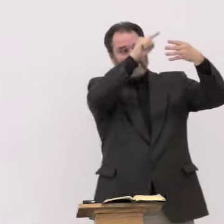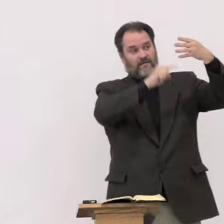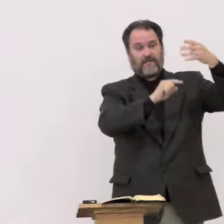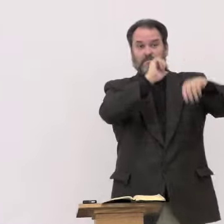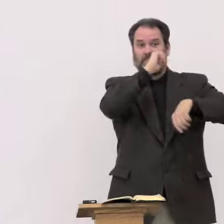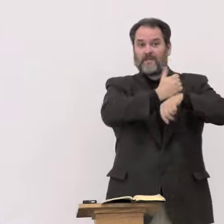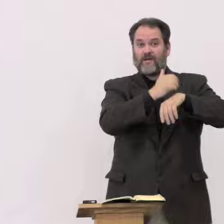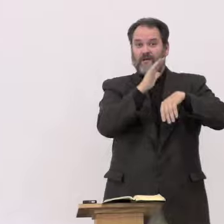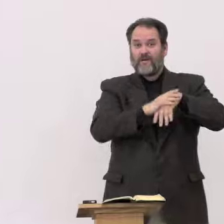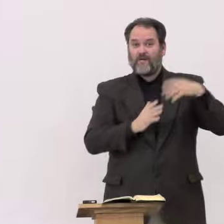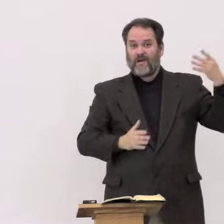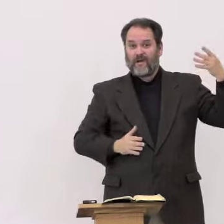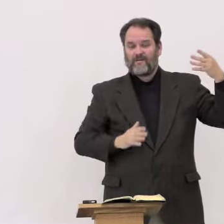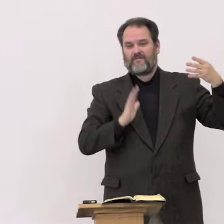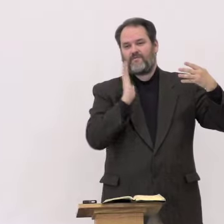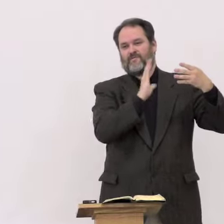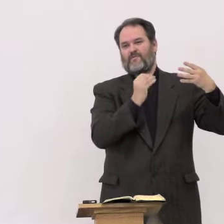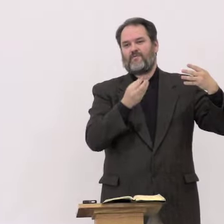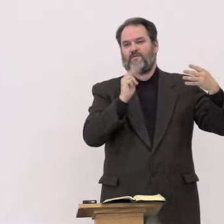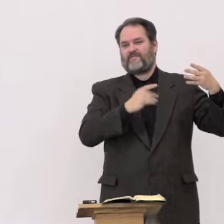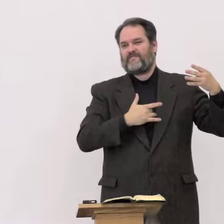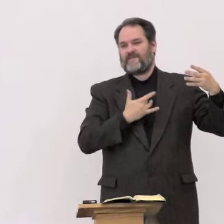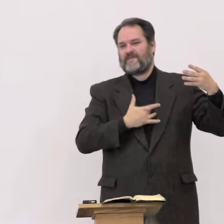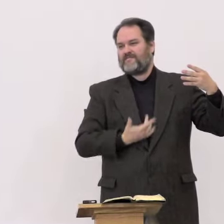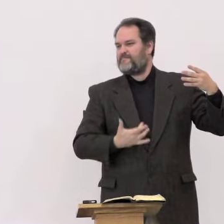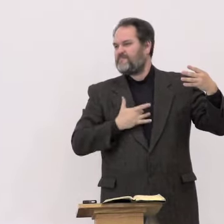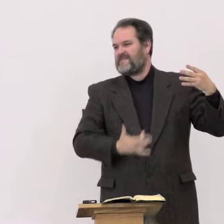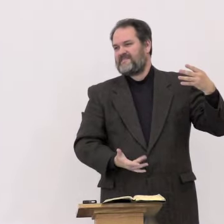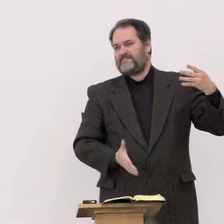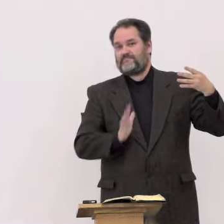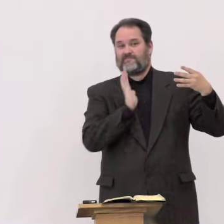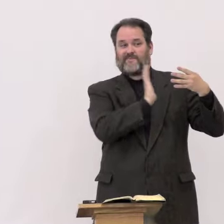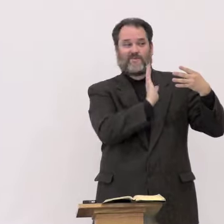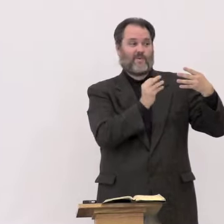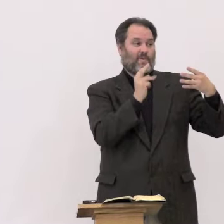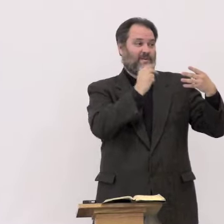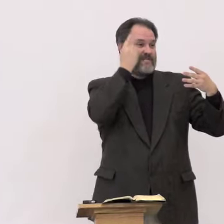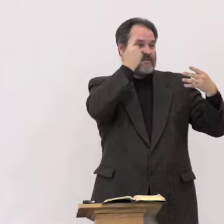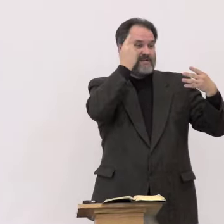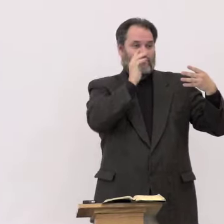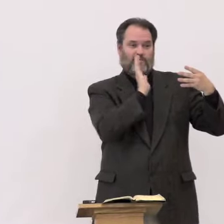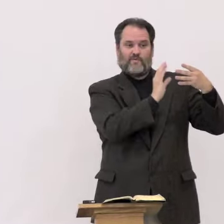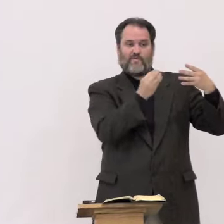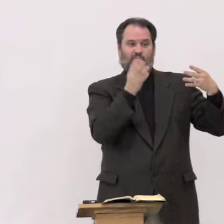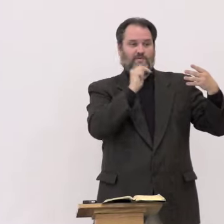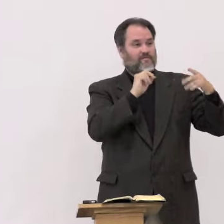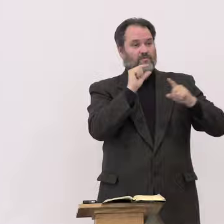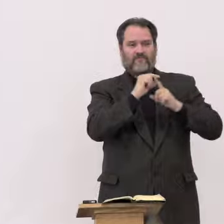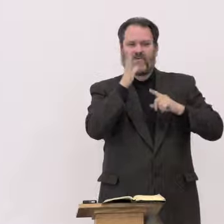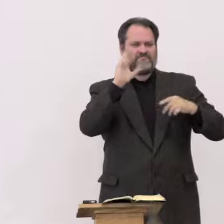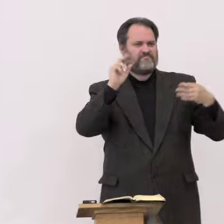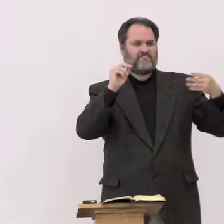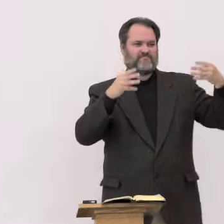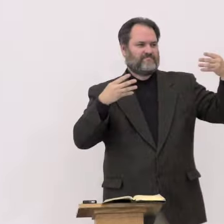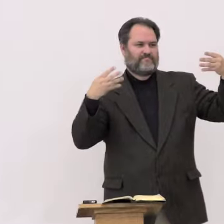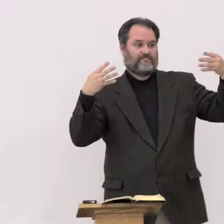The four on the left are all based on God and what the Bible says. And the other four is just their own. Their own